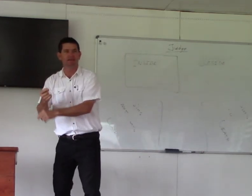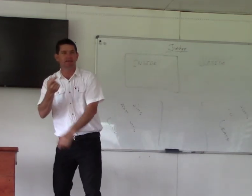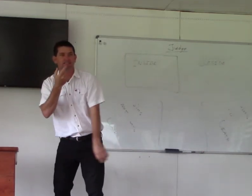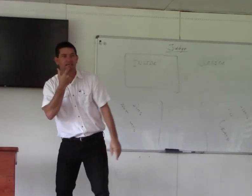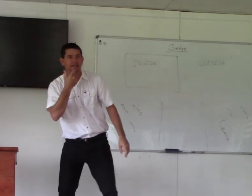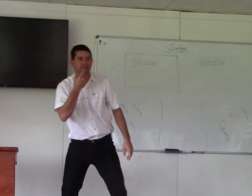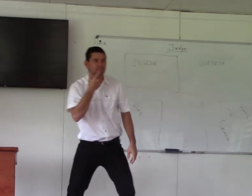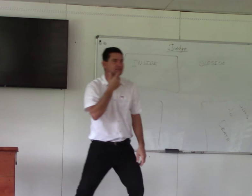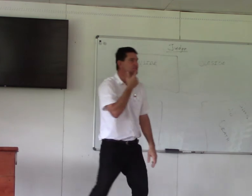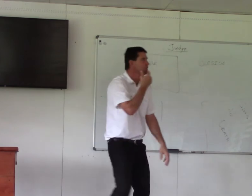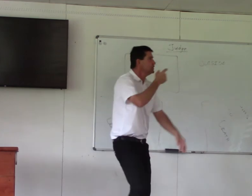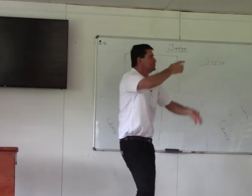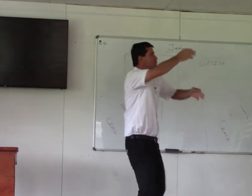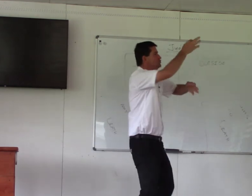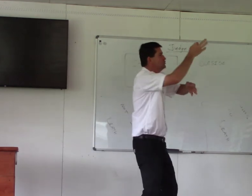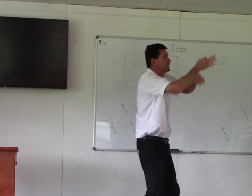It says, judge.